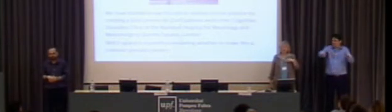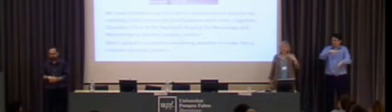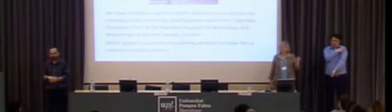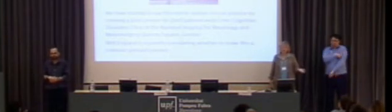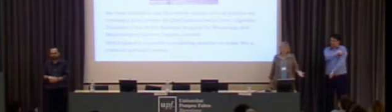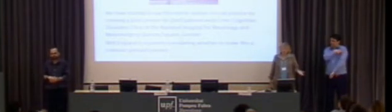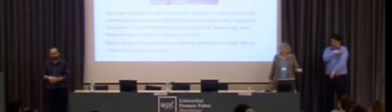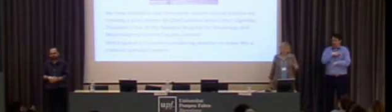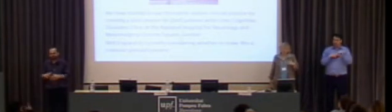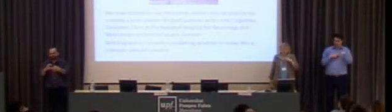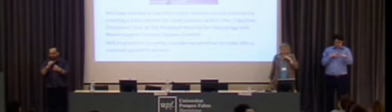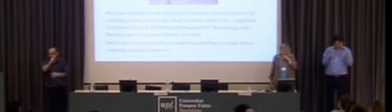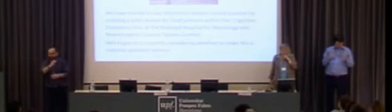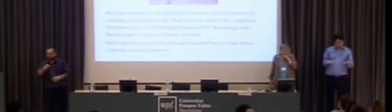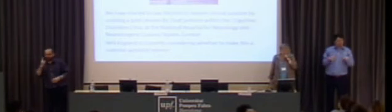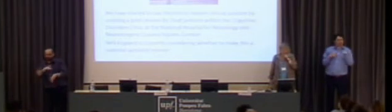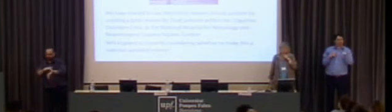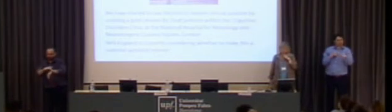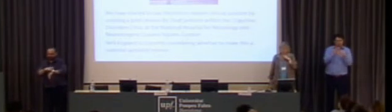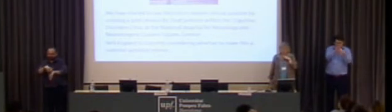which assessment is in BSL.